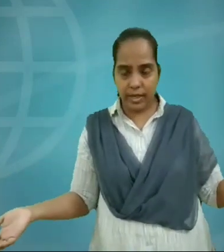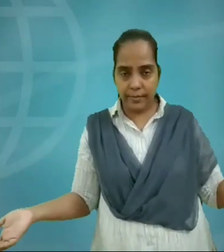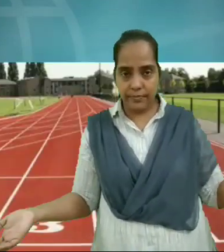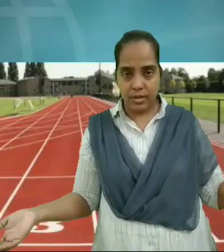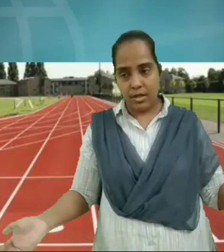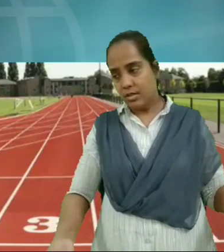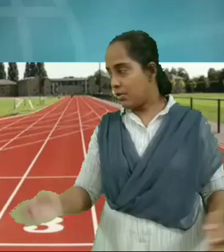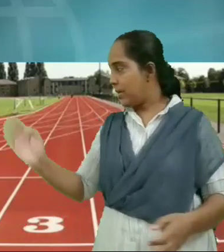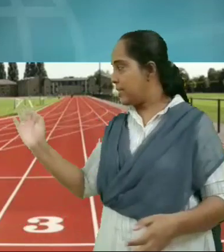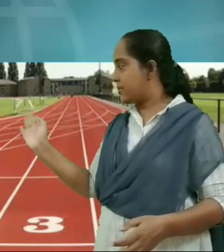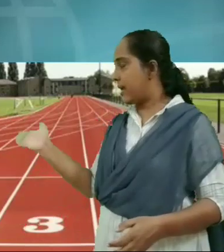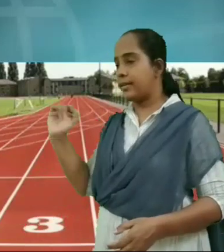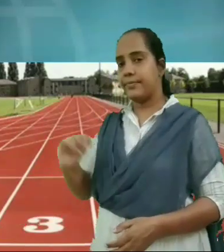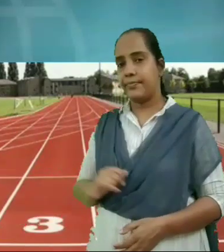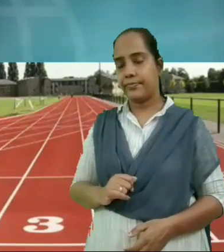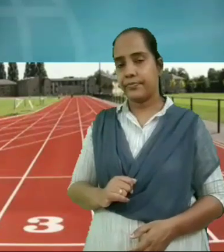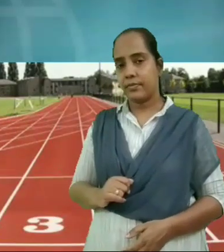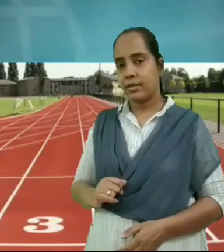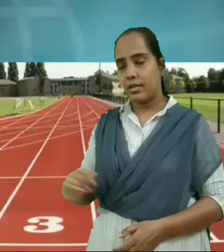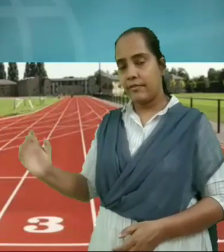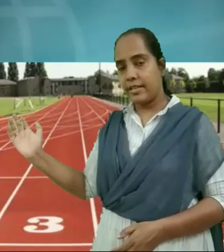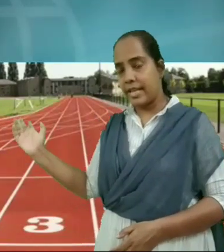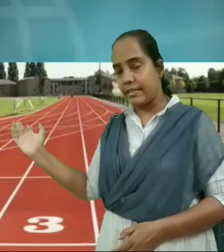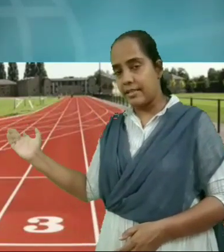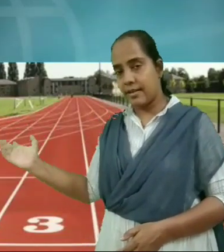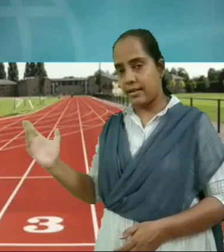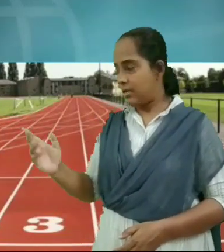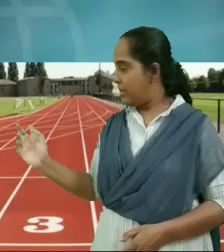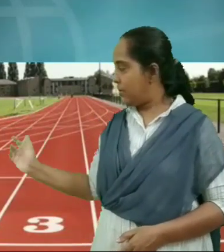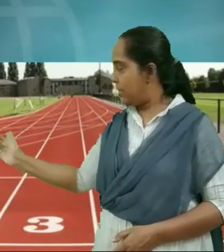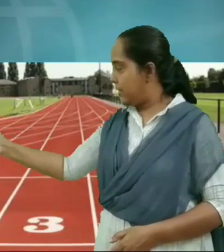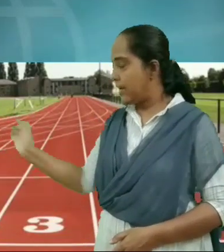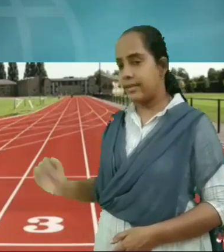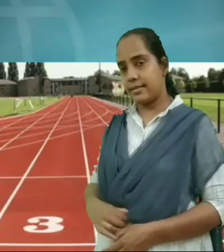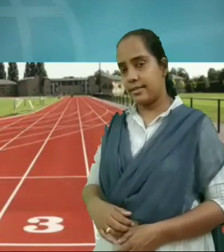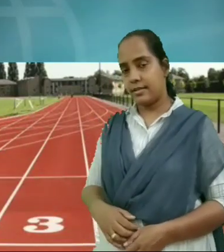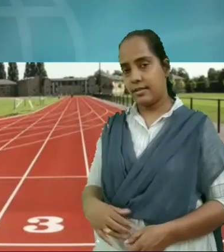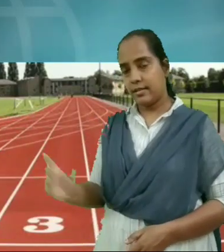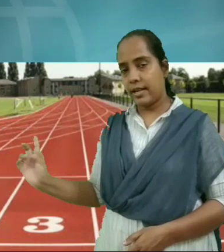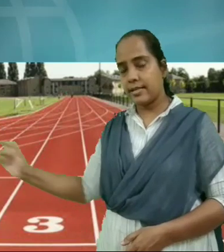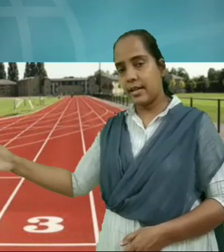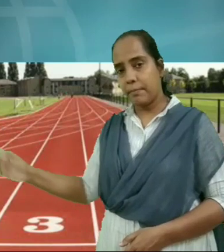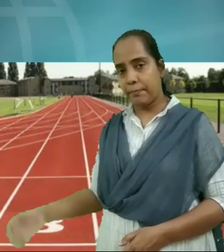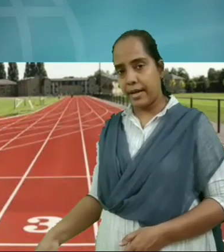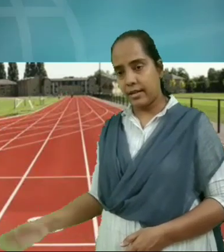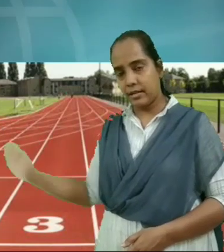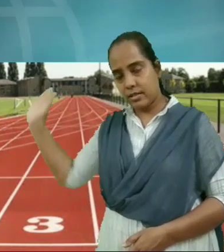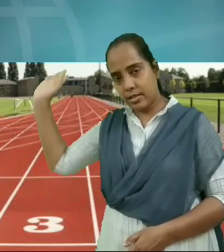Okay? So look at this track where the athletes run. Look, the lines. The lines are parallel. Isn't it?